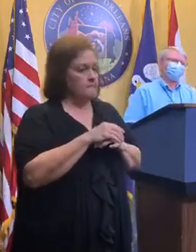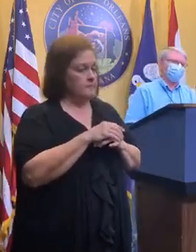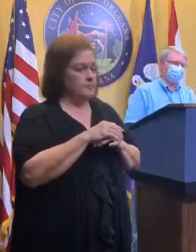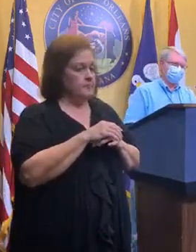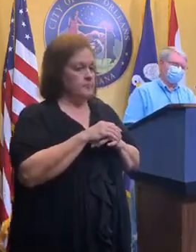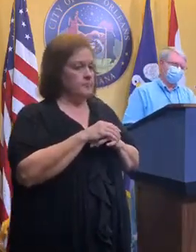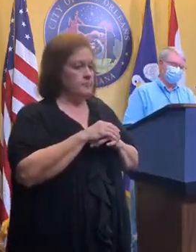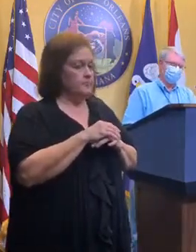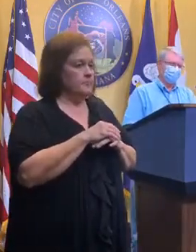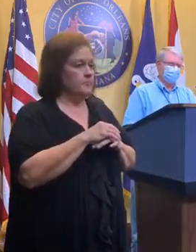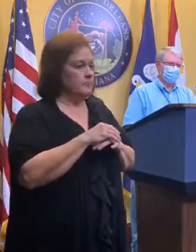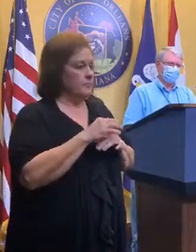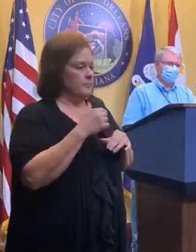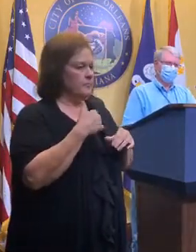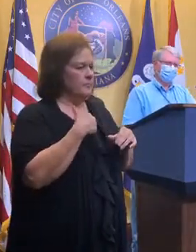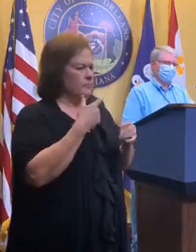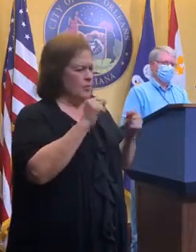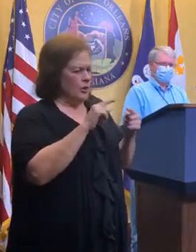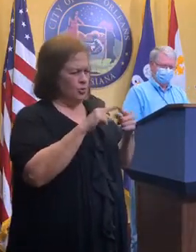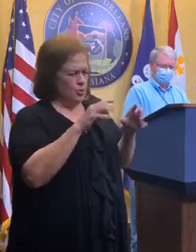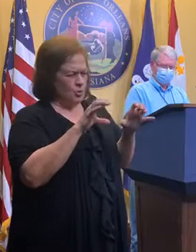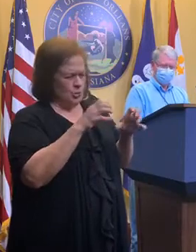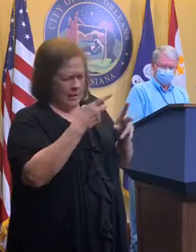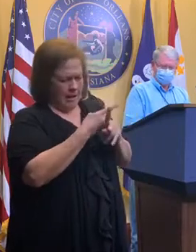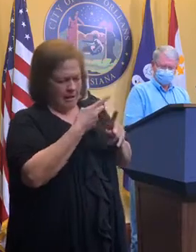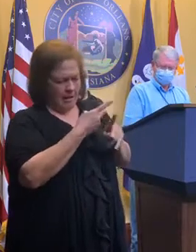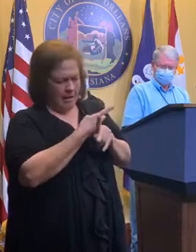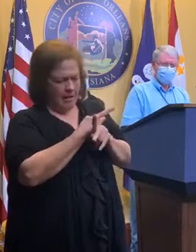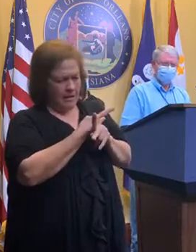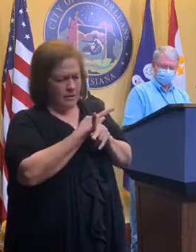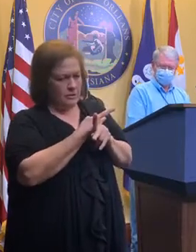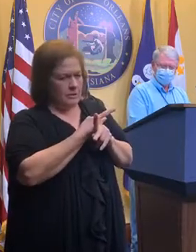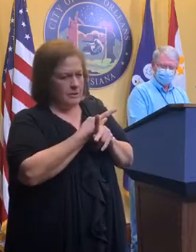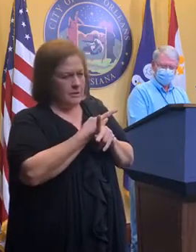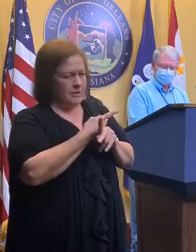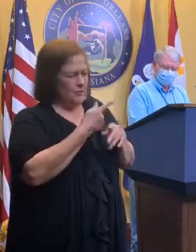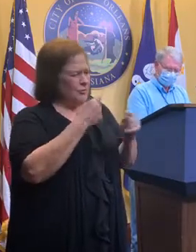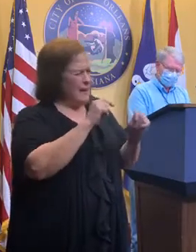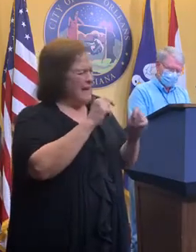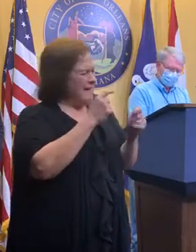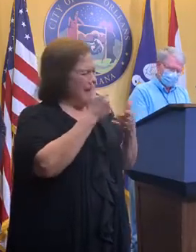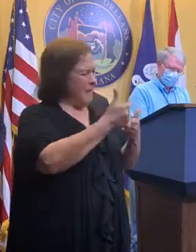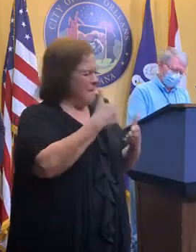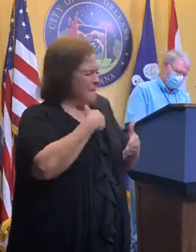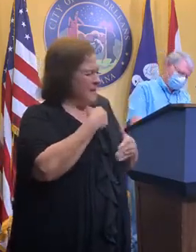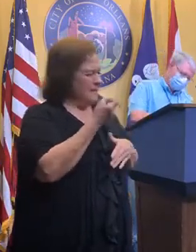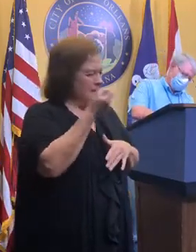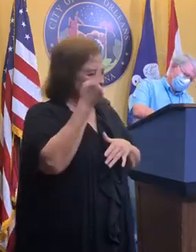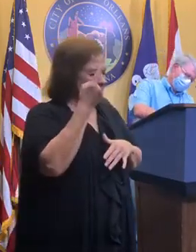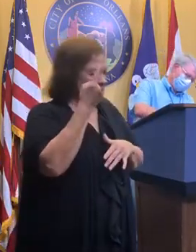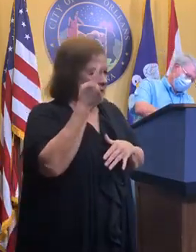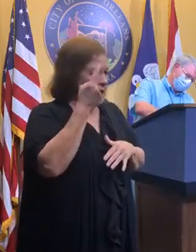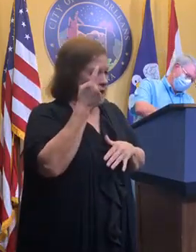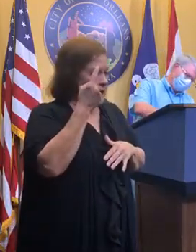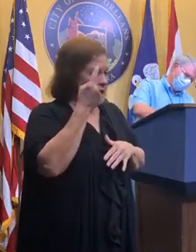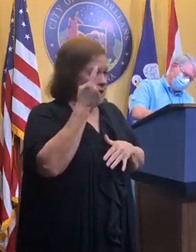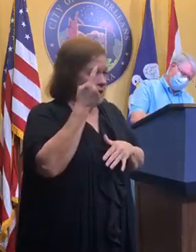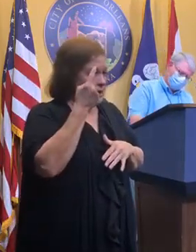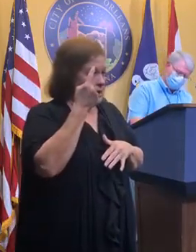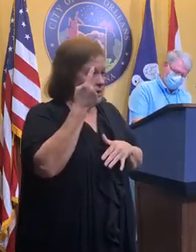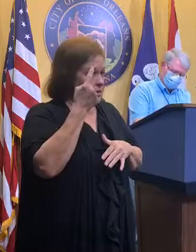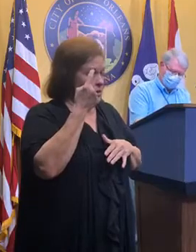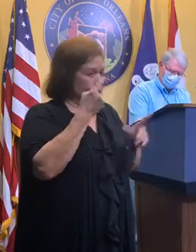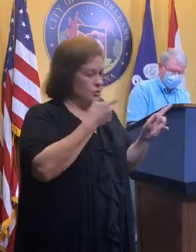So just trying to do the calculations in my head, and please fill this in with correct numbers, but my understanding is